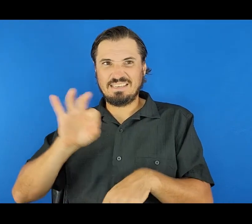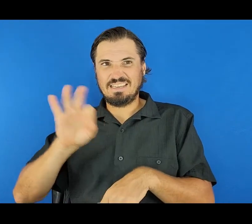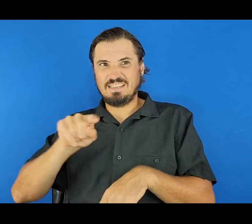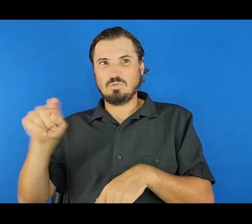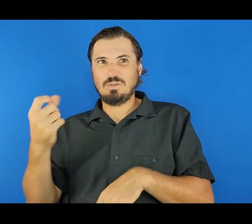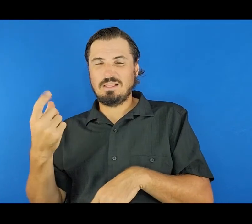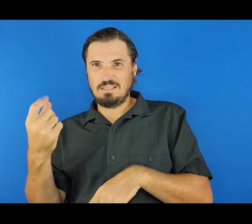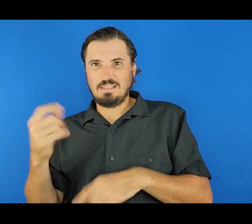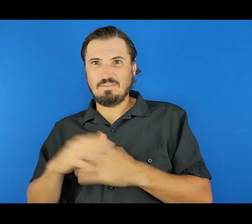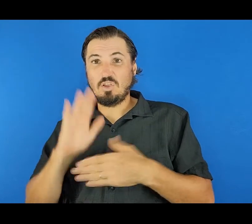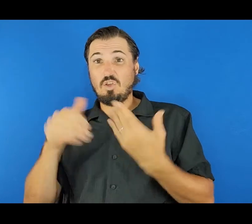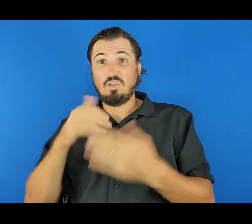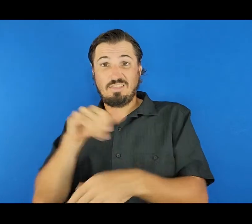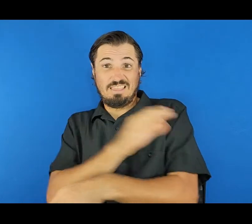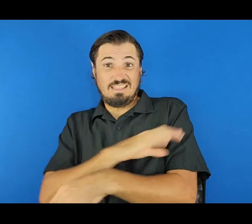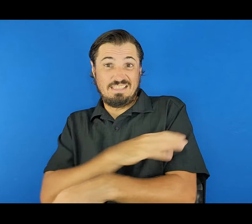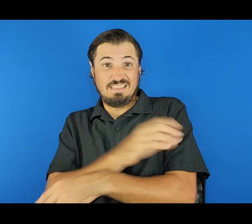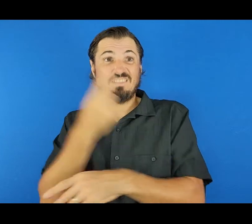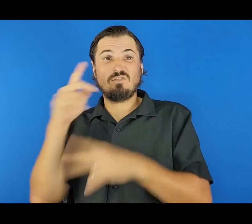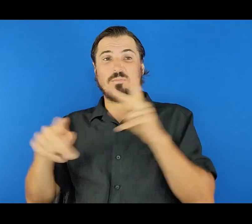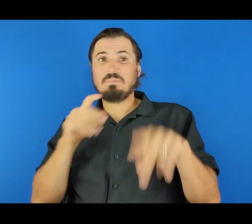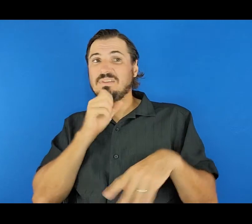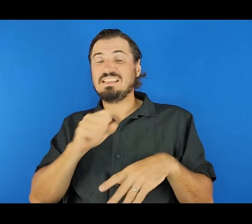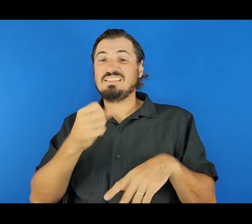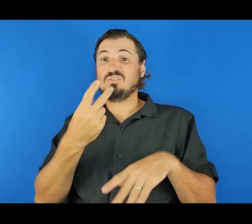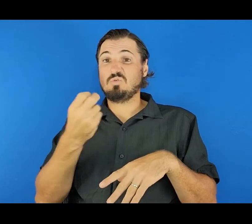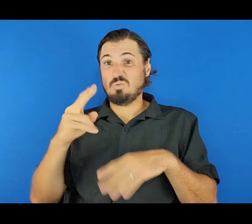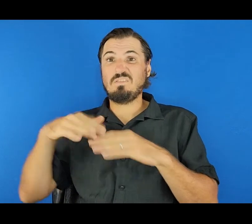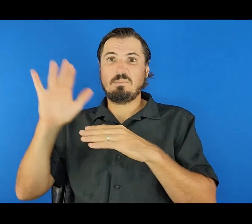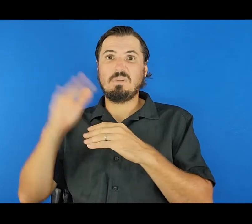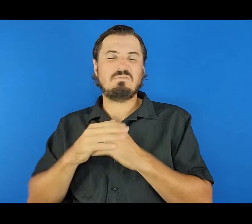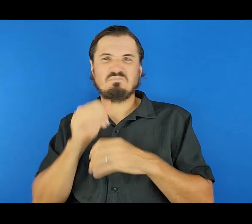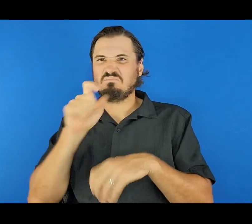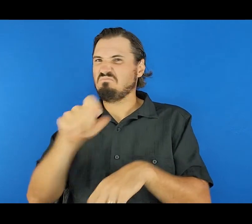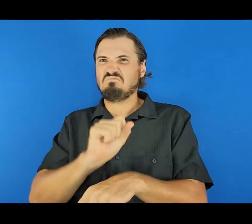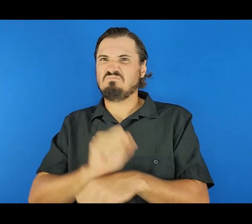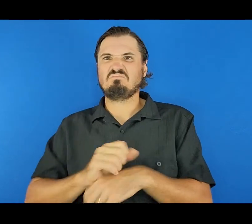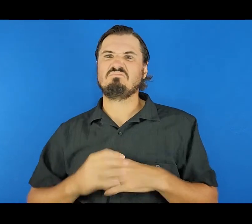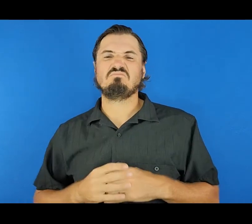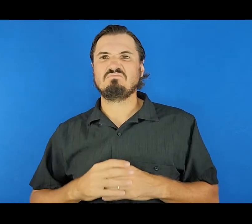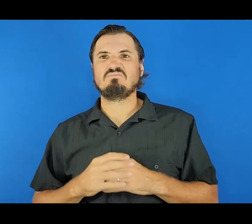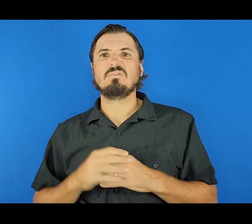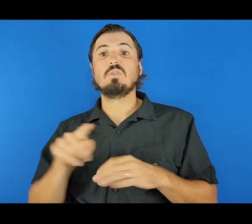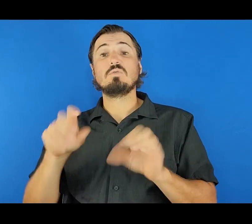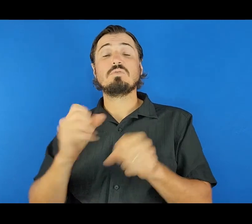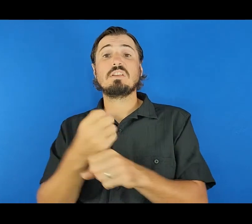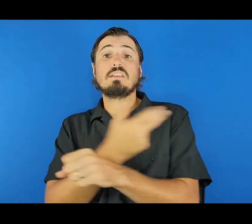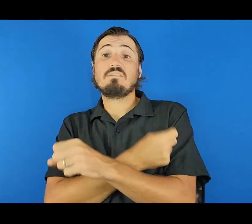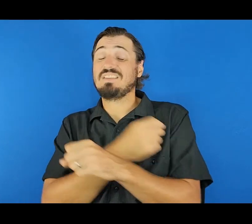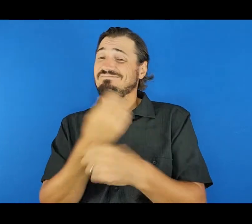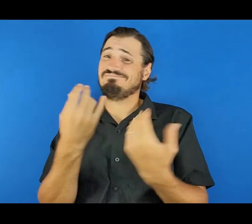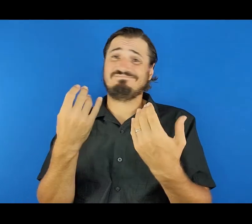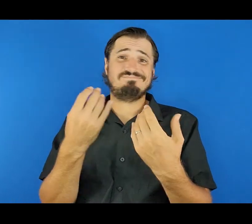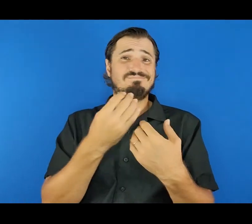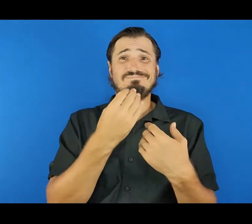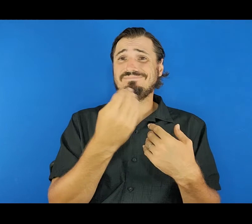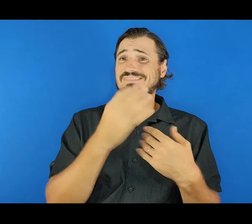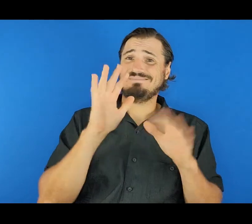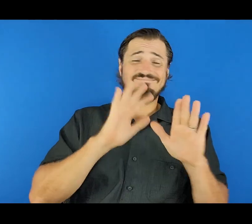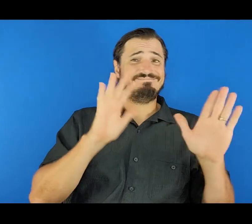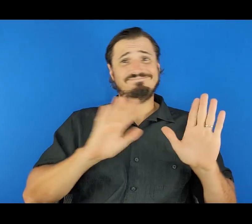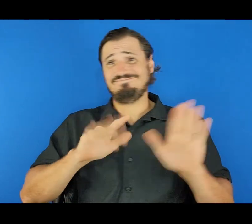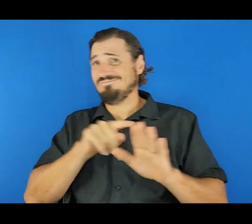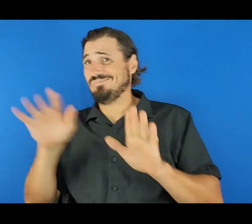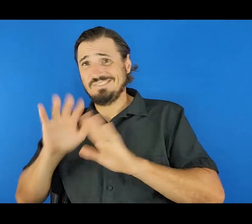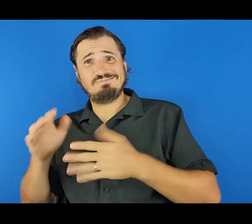9 to 11 a.m. All of these clinics are open to ages 12 and older, and no appointments are needed. You can also get a